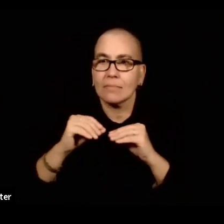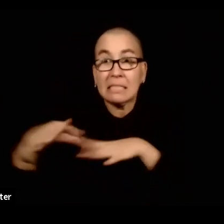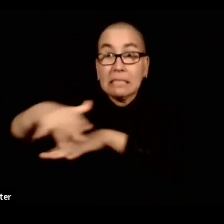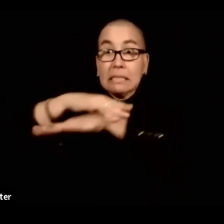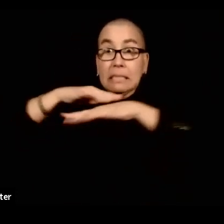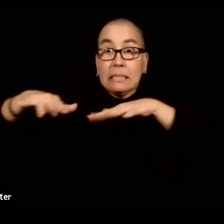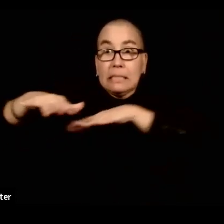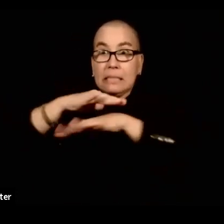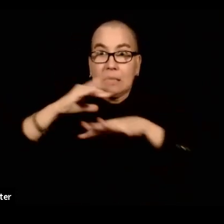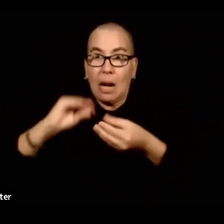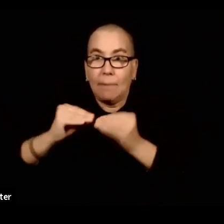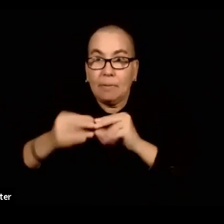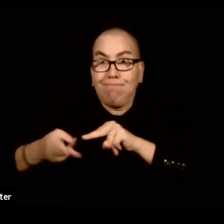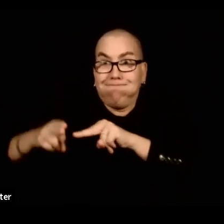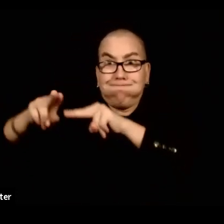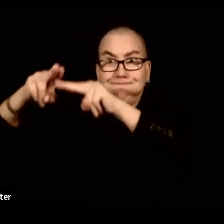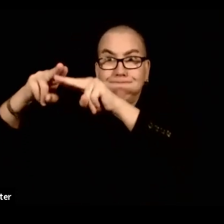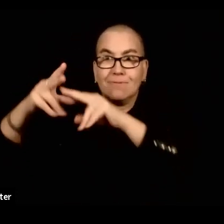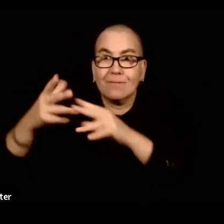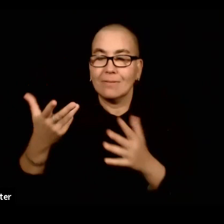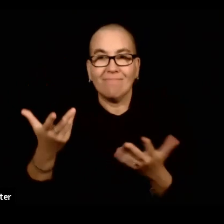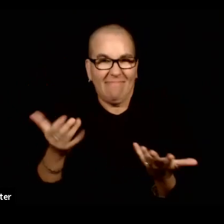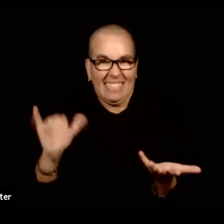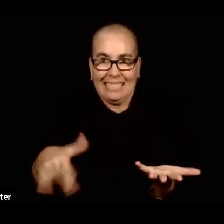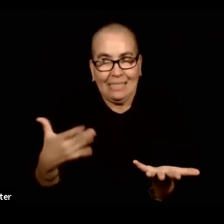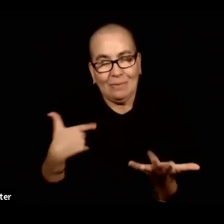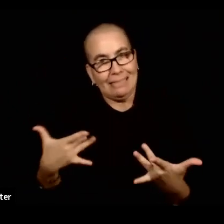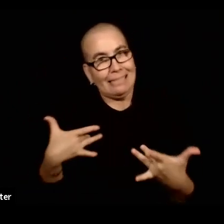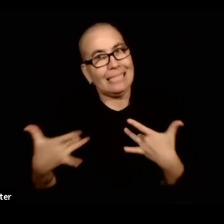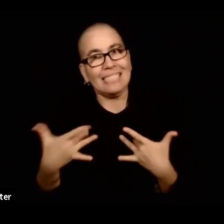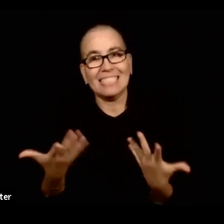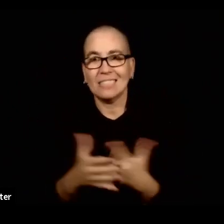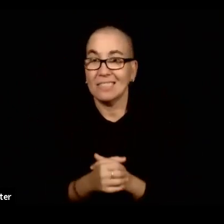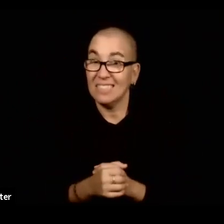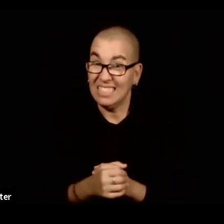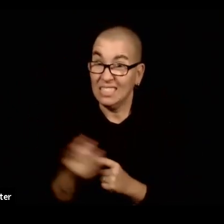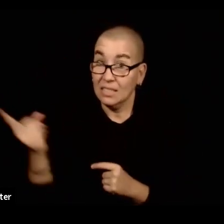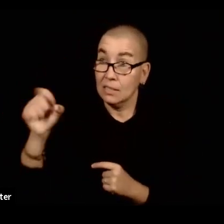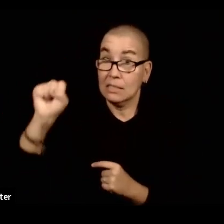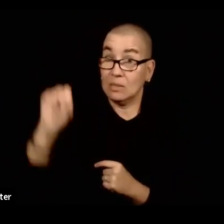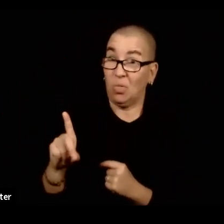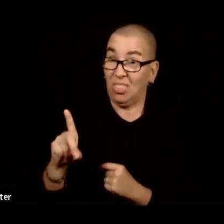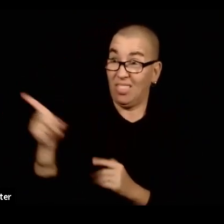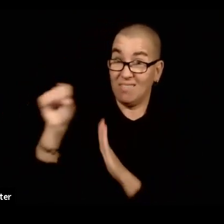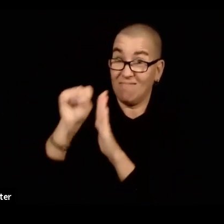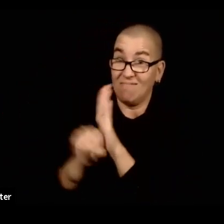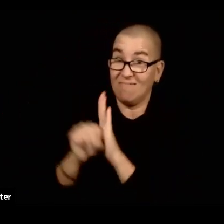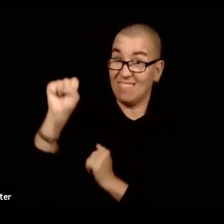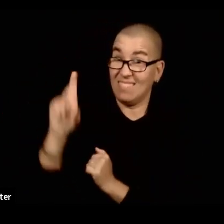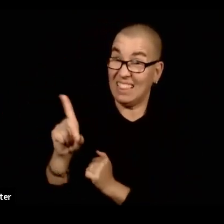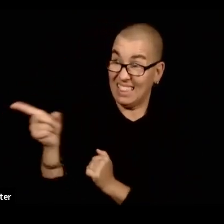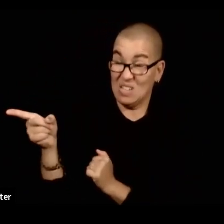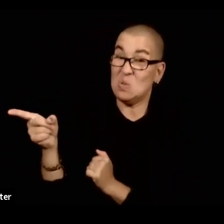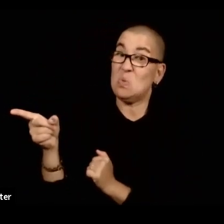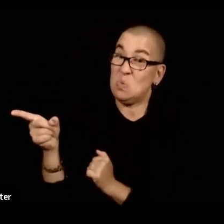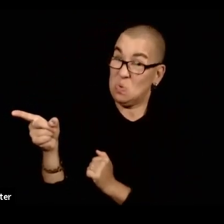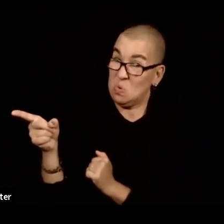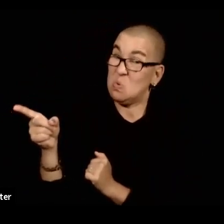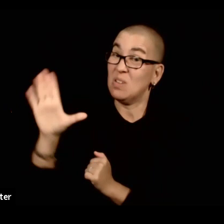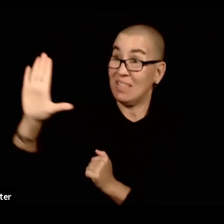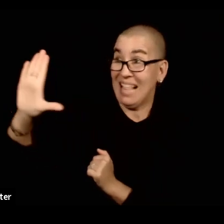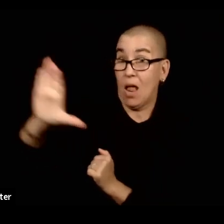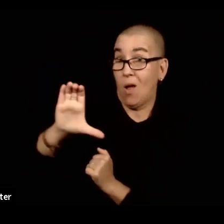in South Dakota it has seen its spikes as well. So it's not like